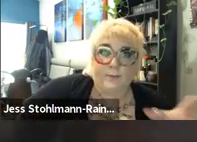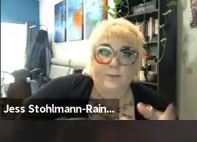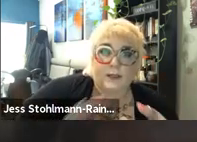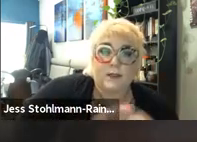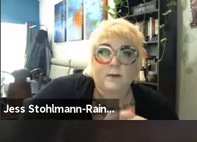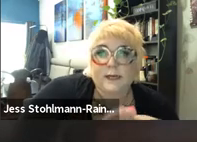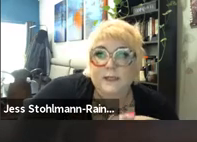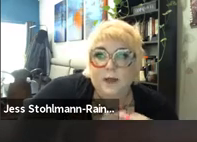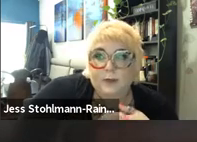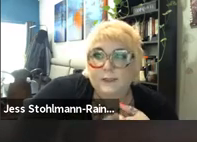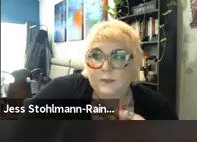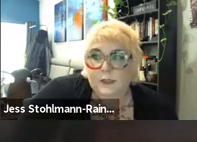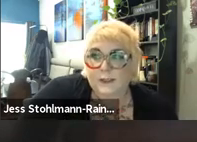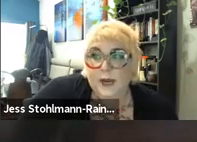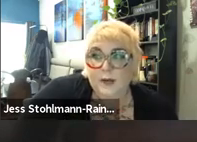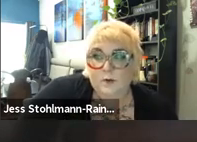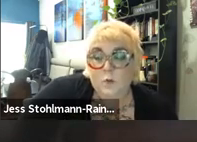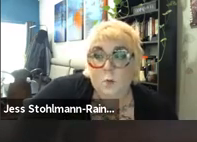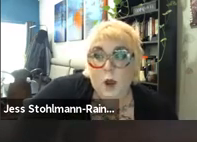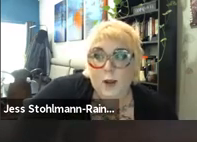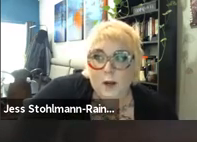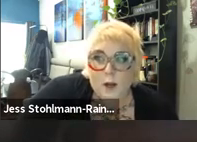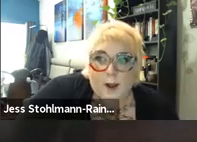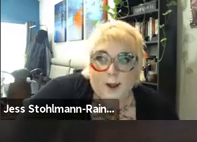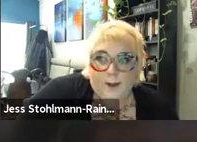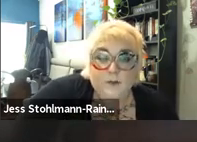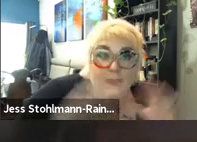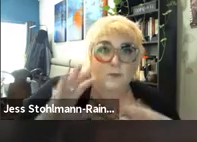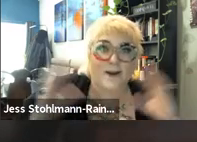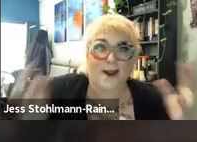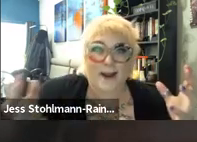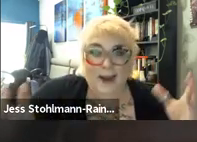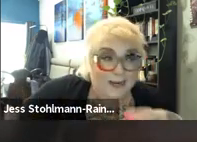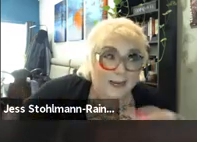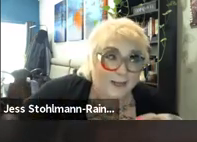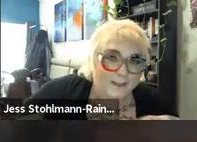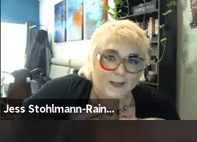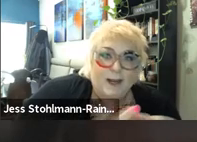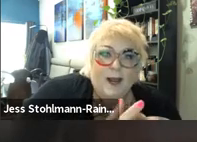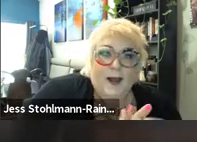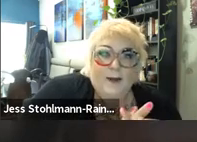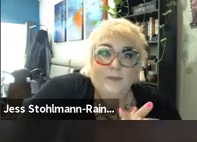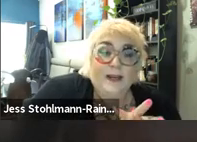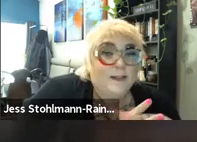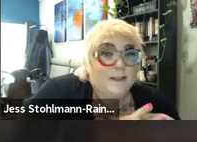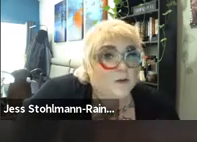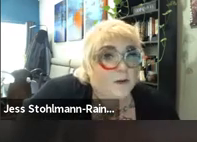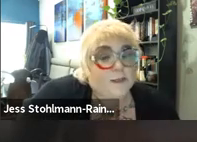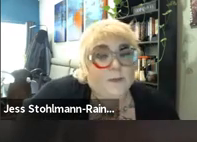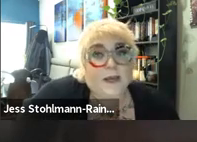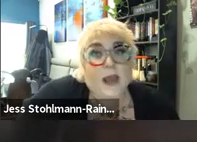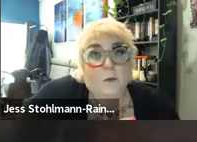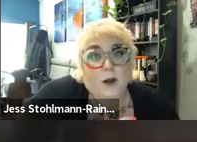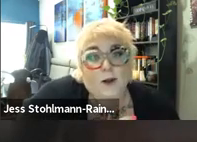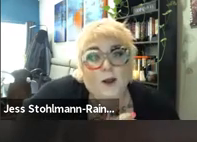country that's a three digit number similar to 911 um so that's what 988 is um and it is still